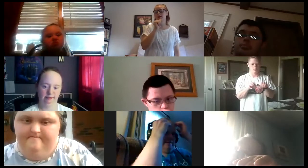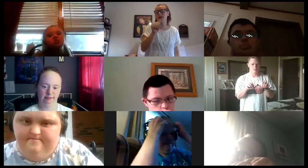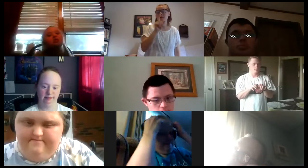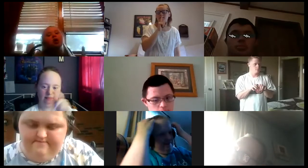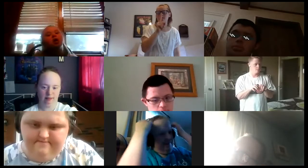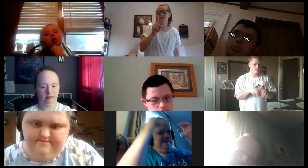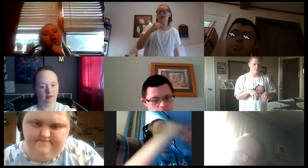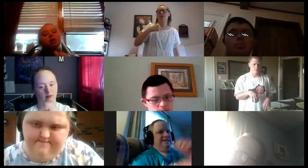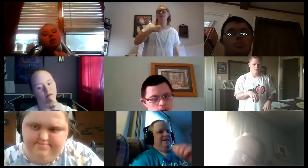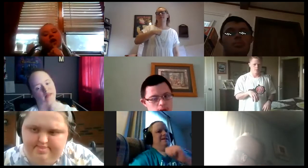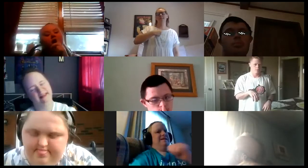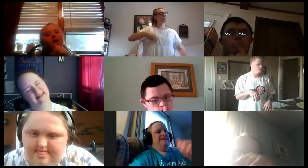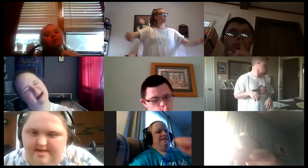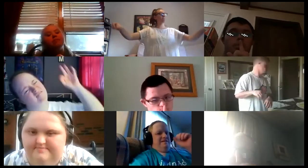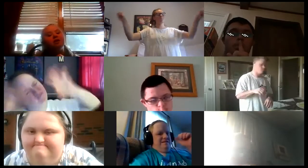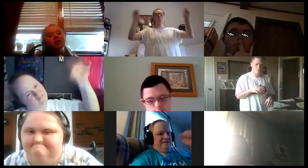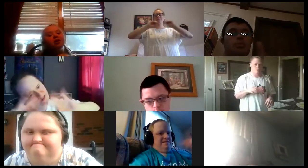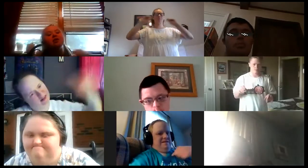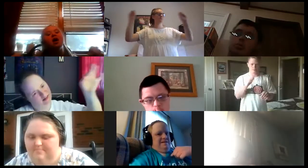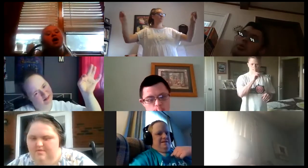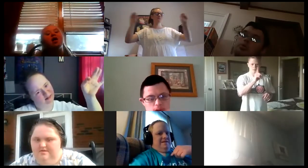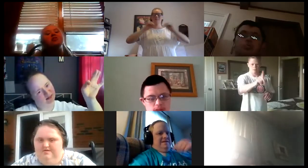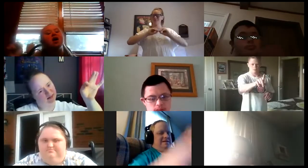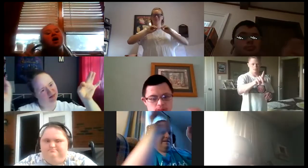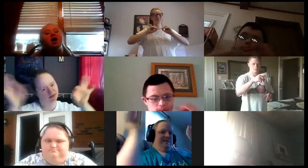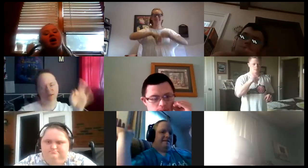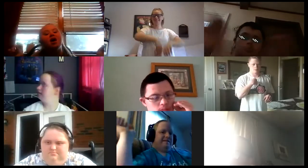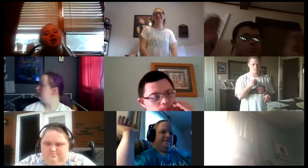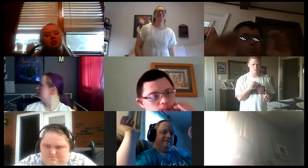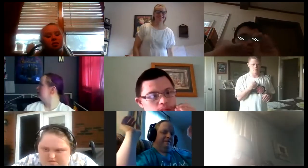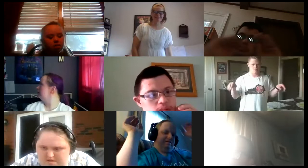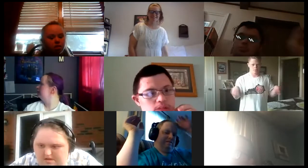Can't tell me nothing.